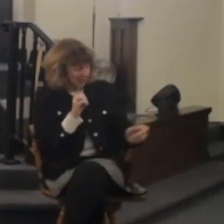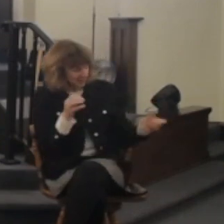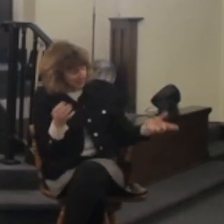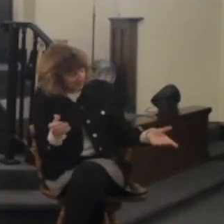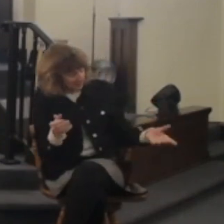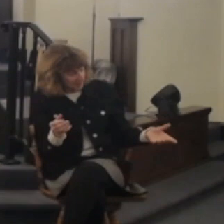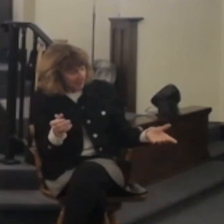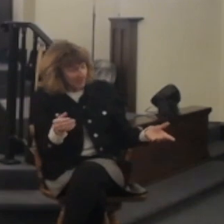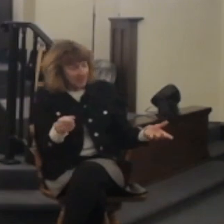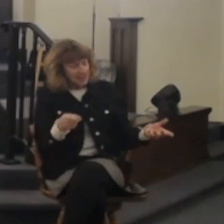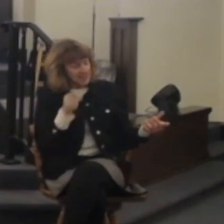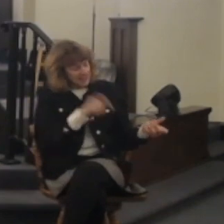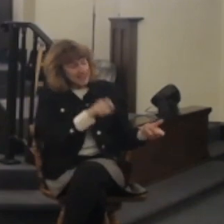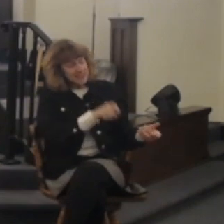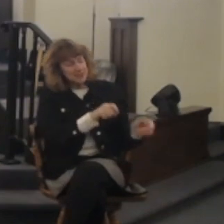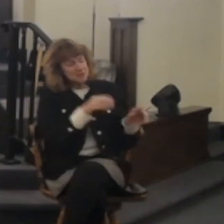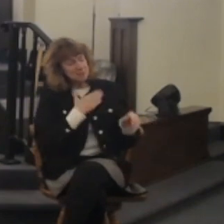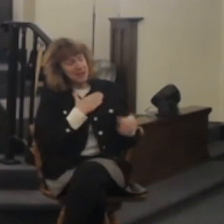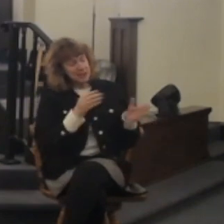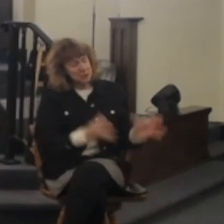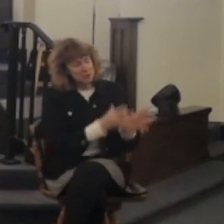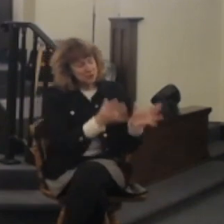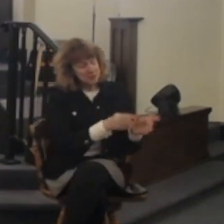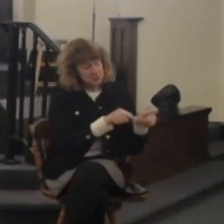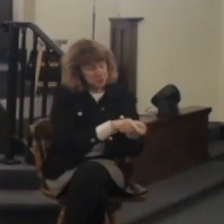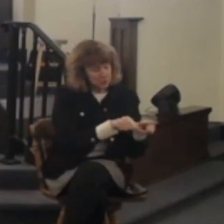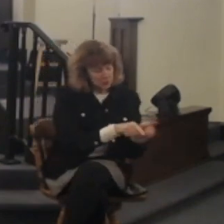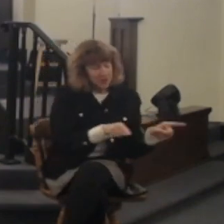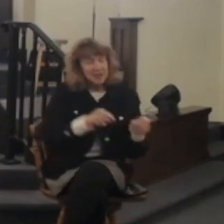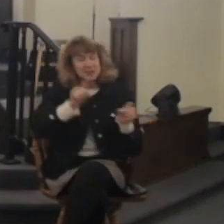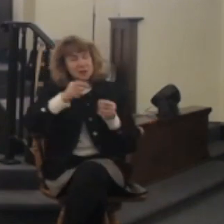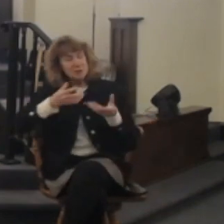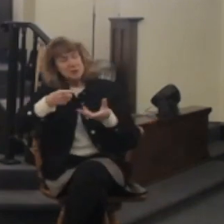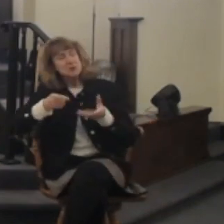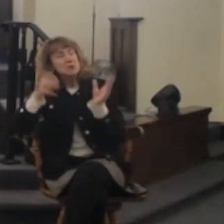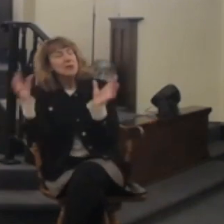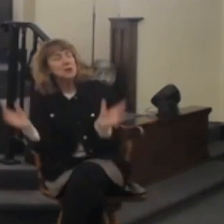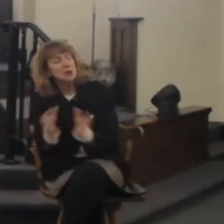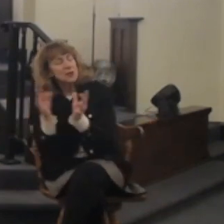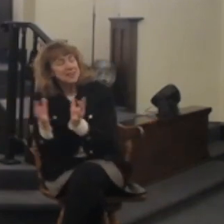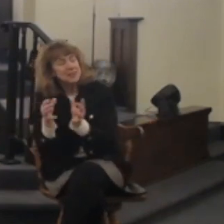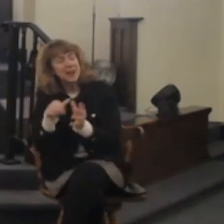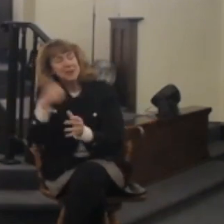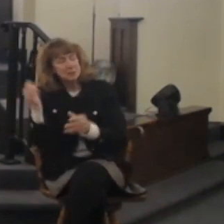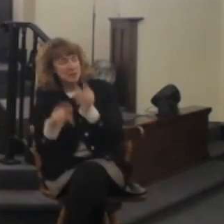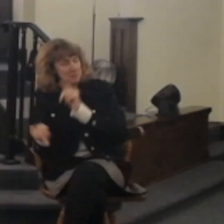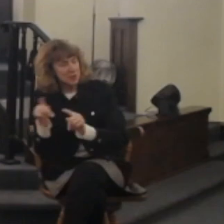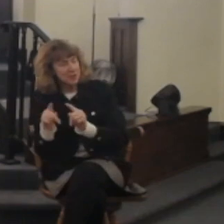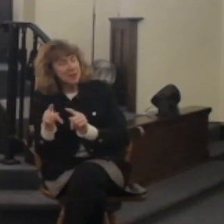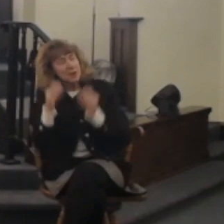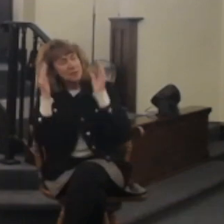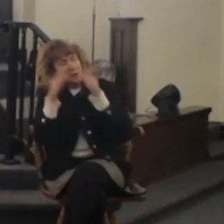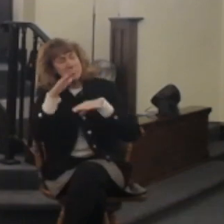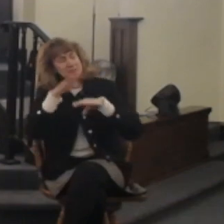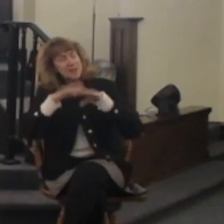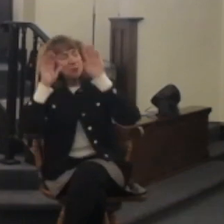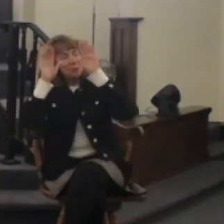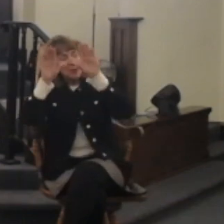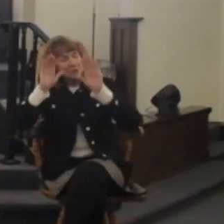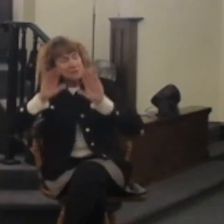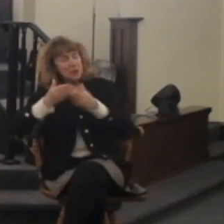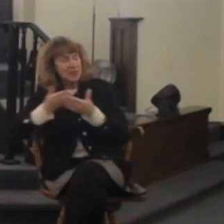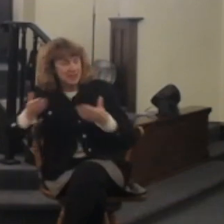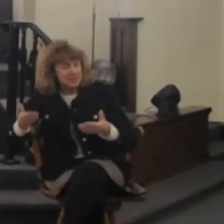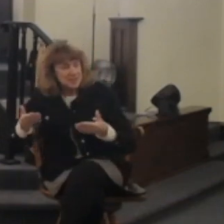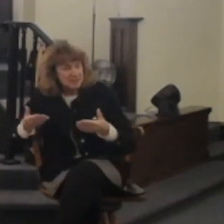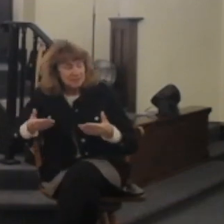just want to encourage everybody today to focus on the good things, focus on what you do have in your life, focus on all the wonderful things, and